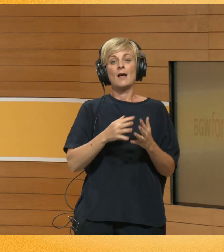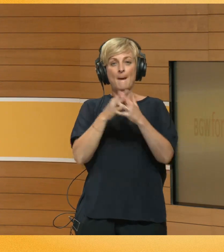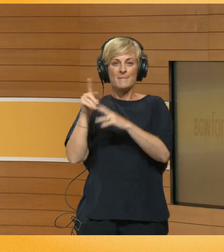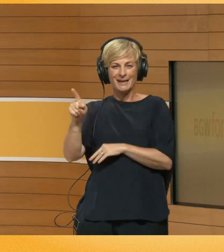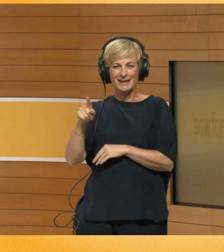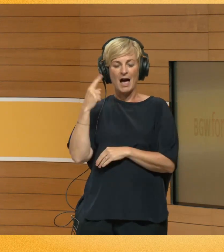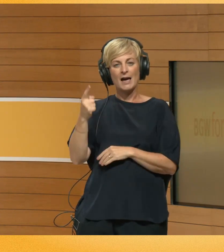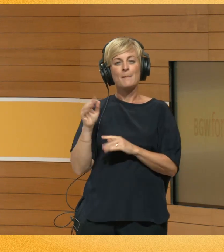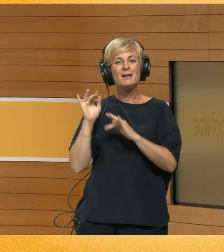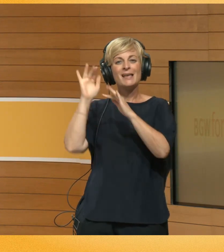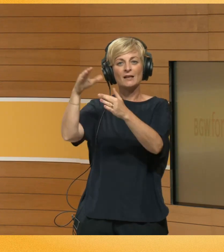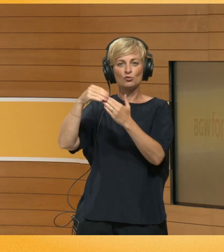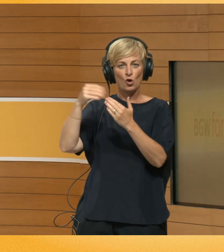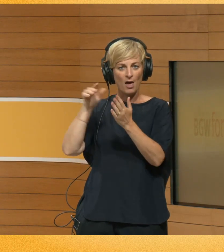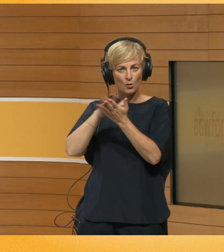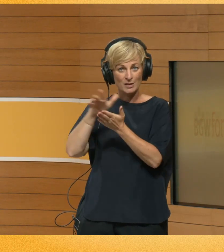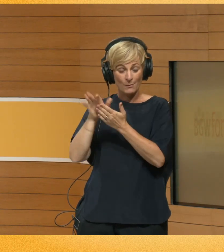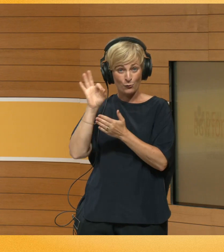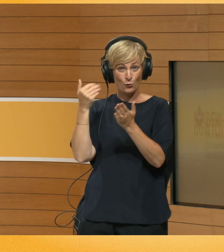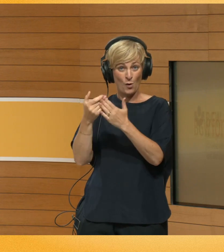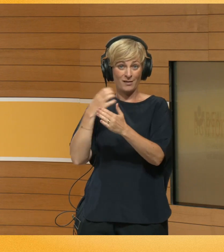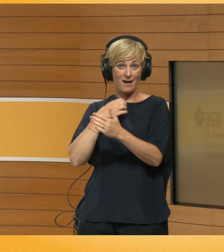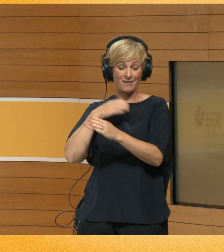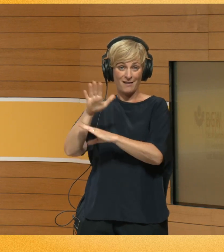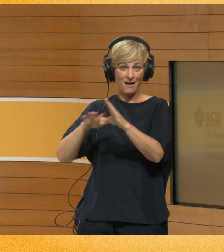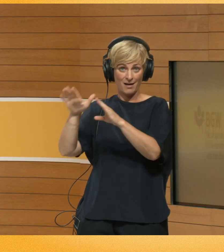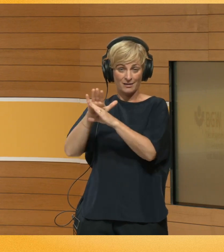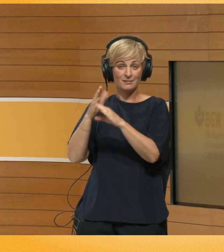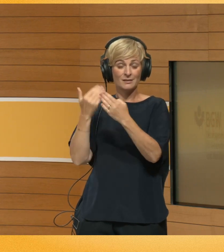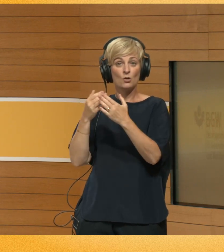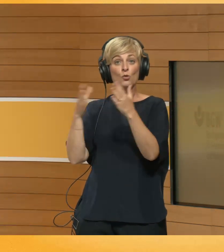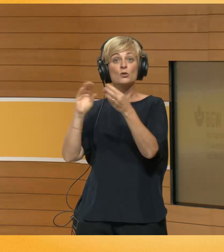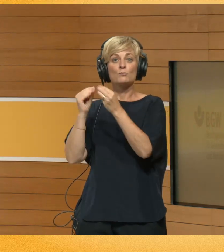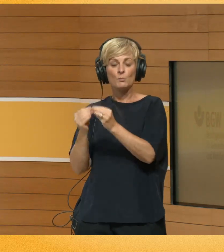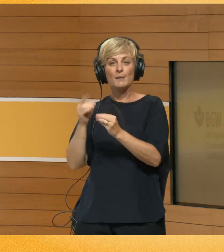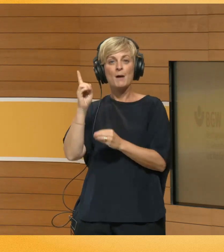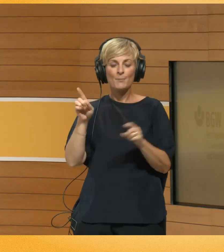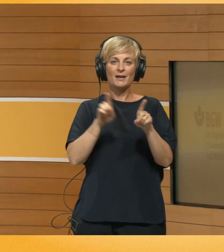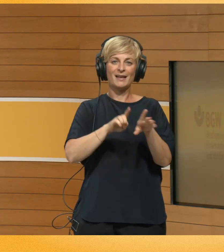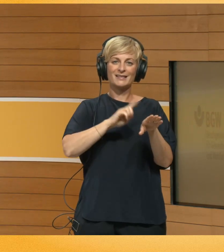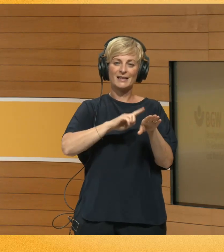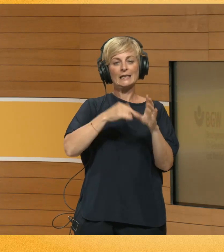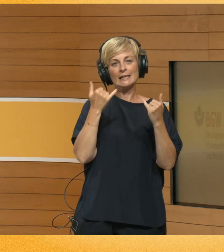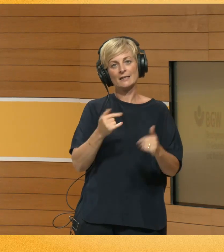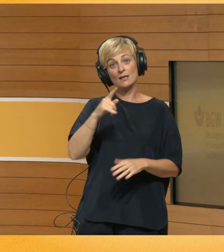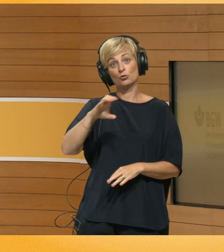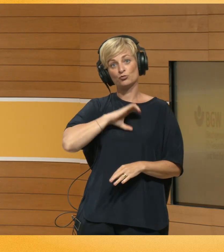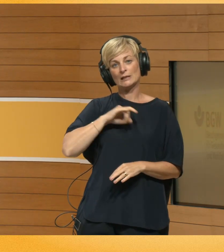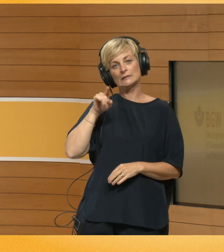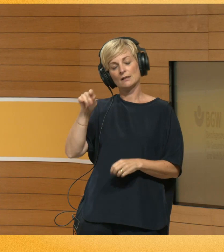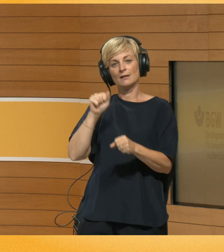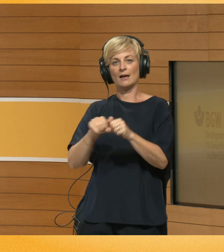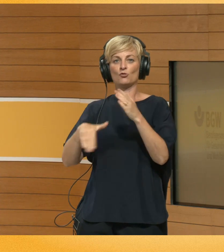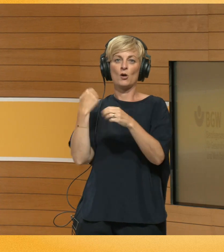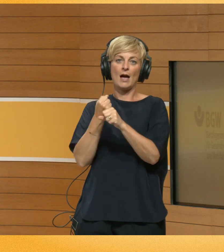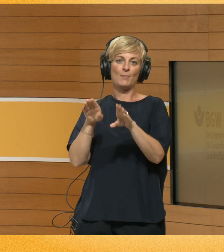but it's also an opportunity. This is job creation opportunity here. Climate and health is a huge factor. I'm